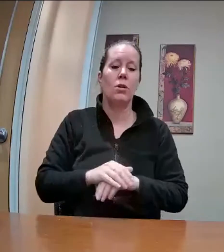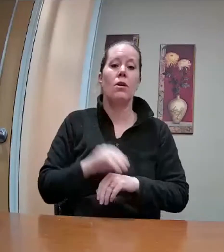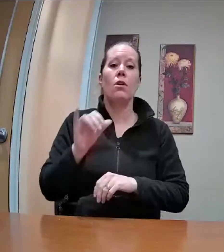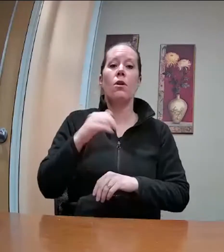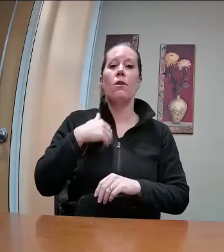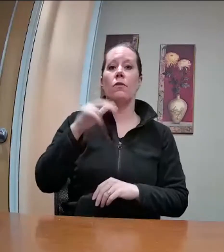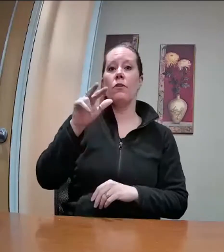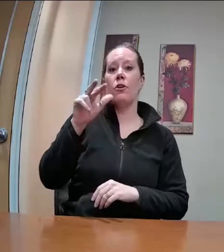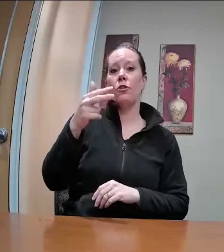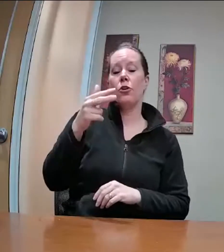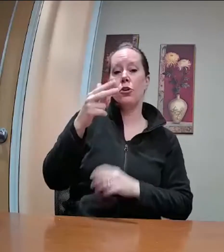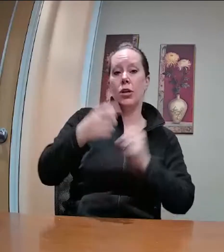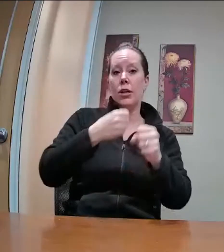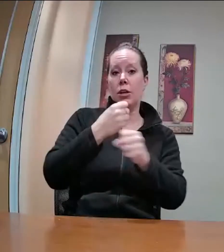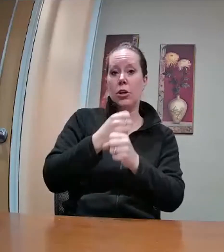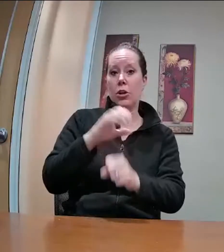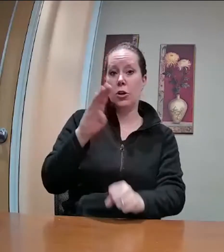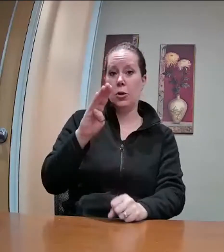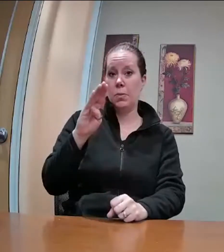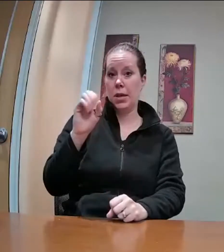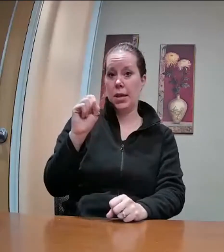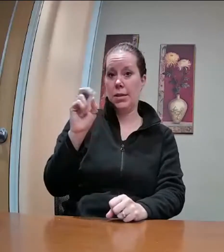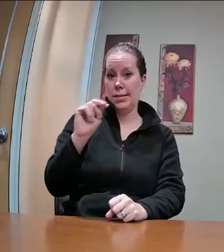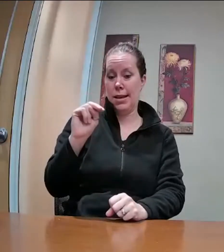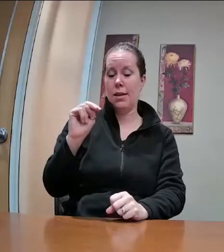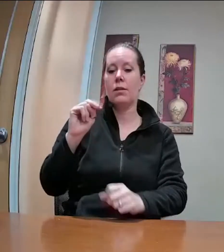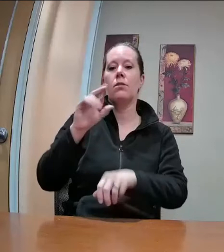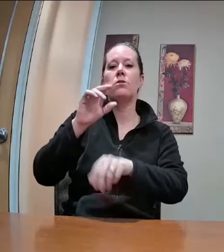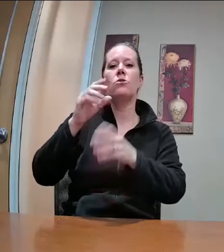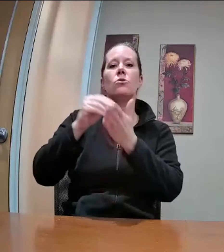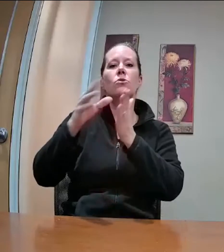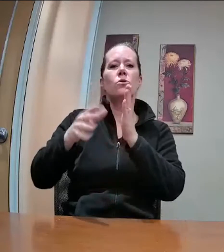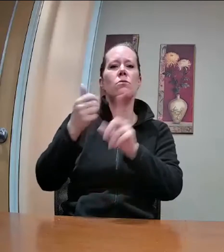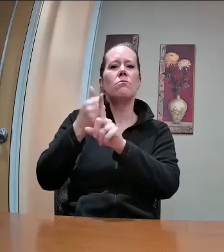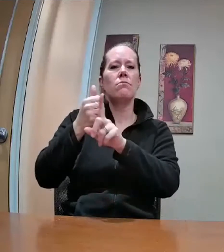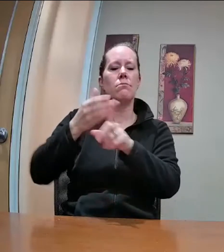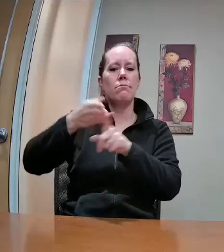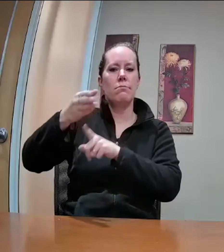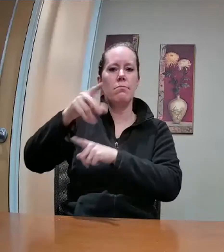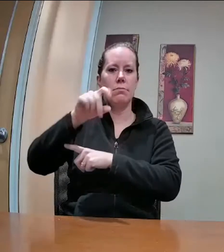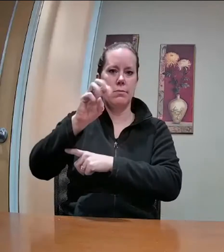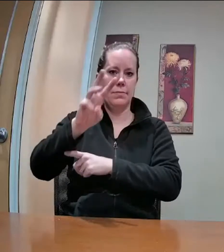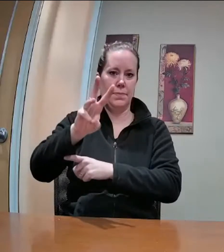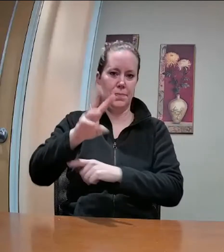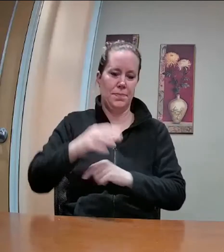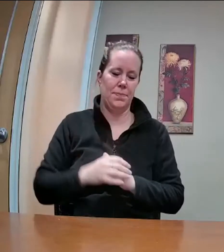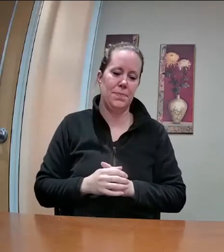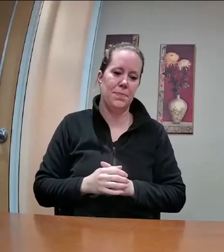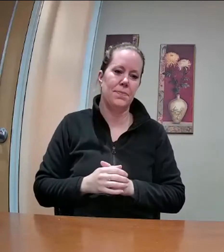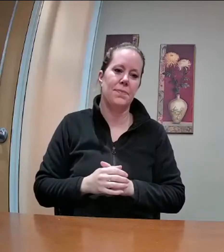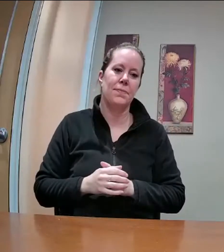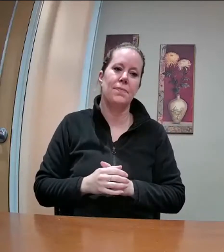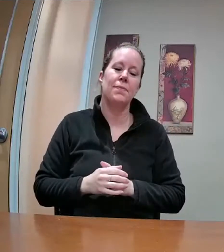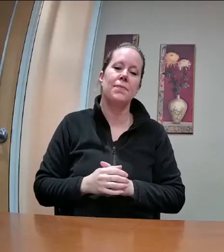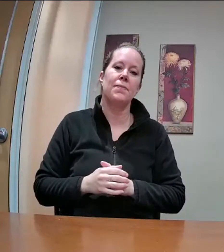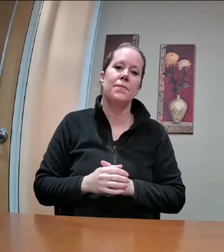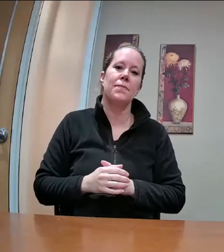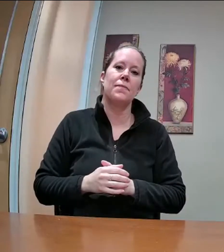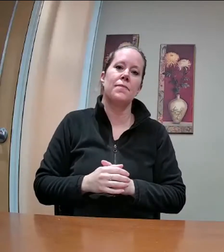3rd-year BSN student working as a PSW. We have a